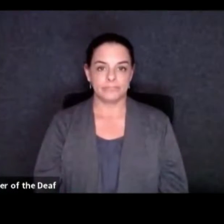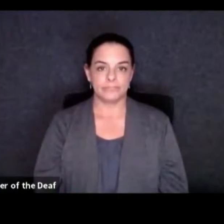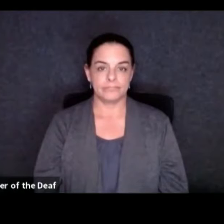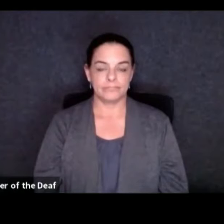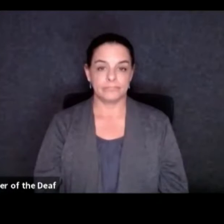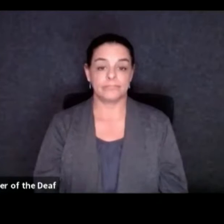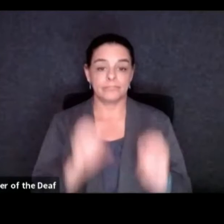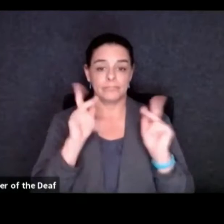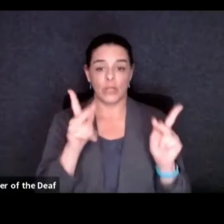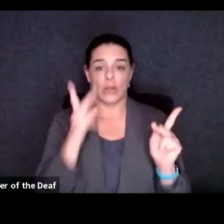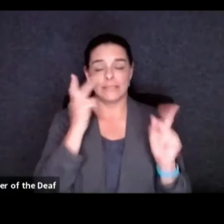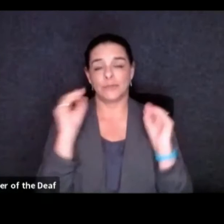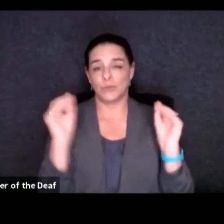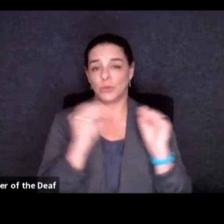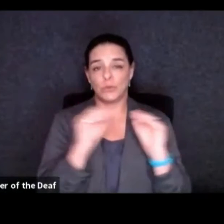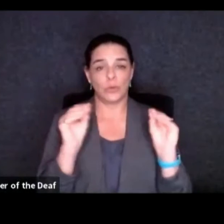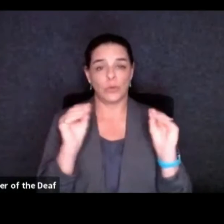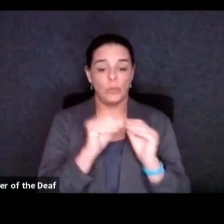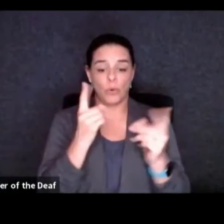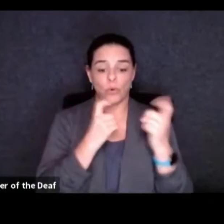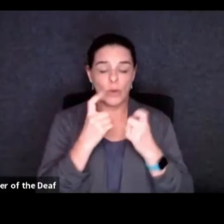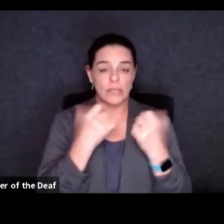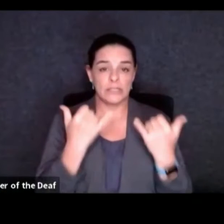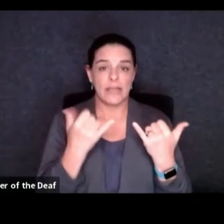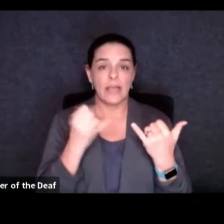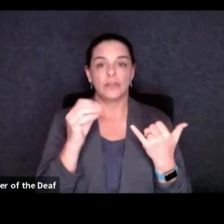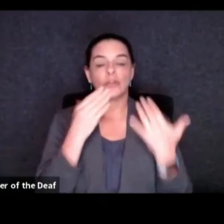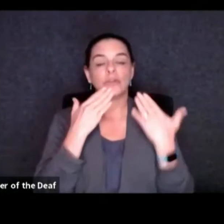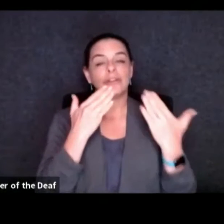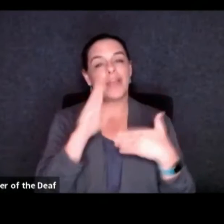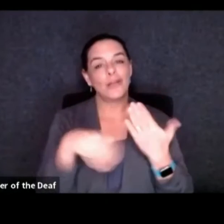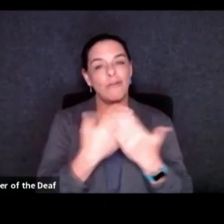All right, not seeing any other questions come in. So thank you all for